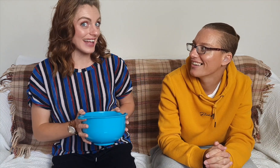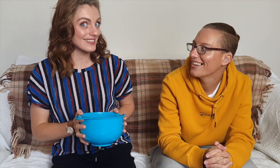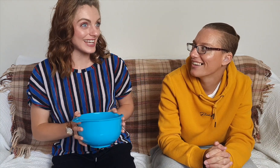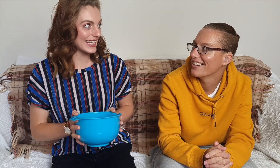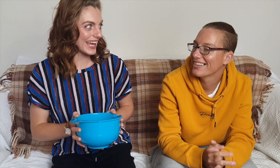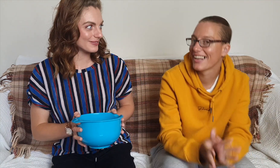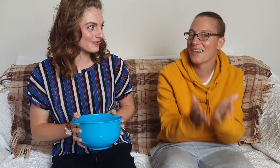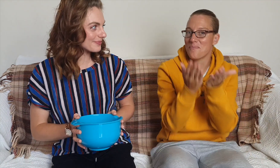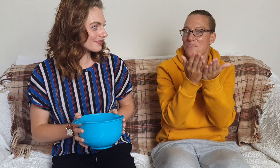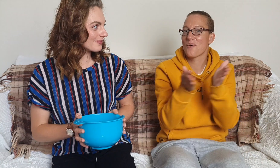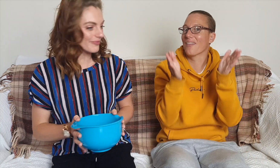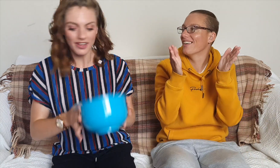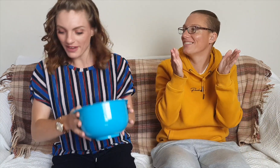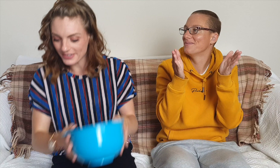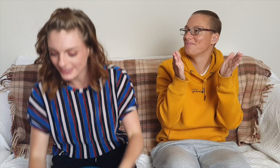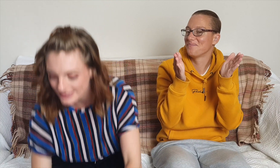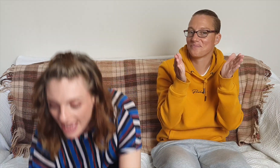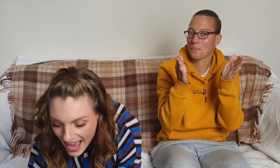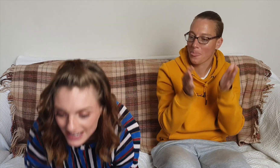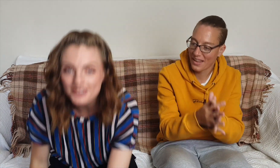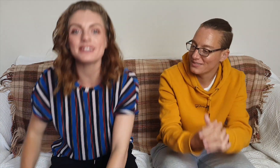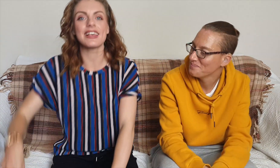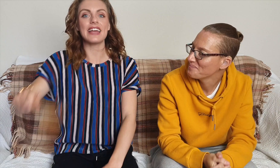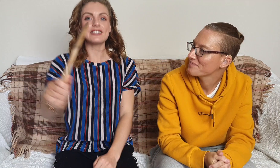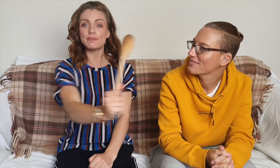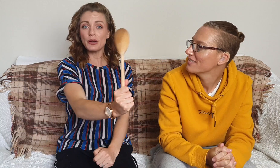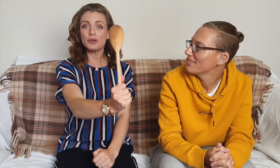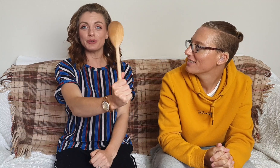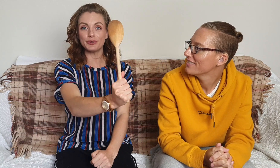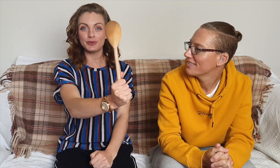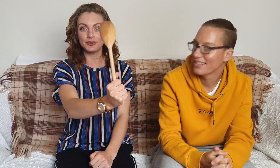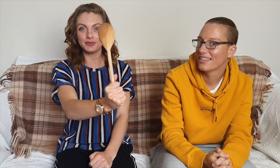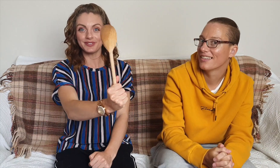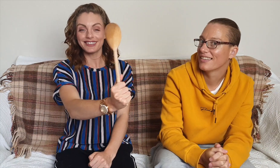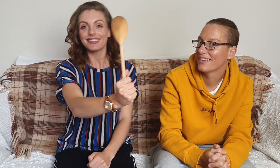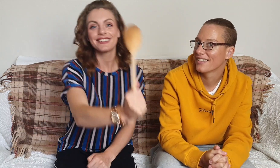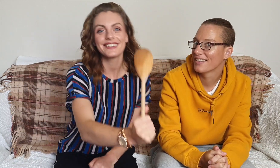answer, Kellyanne? Yeah, ball. Very good. How do we sign spoon?